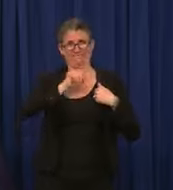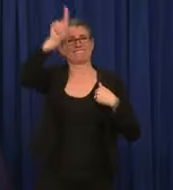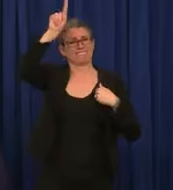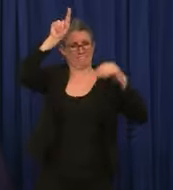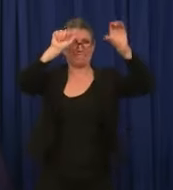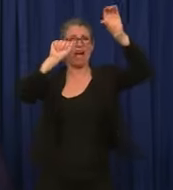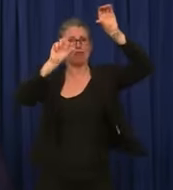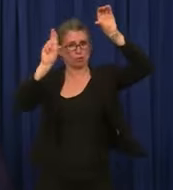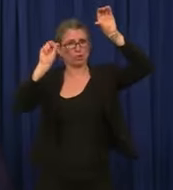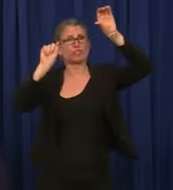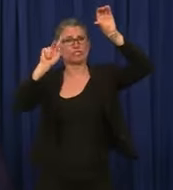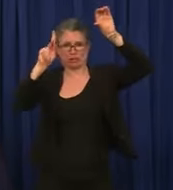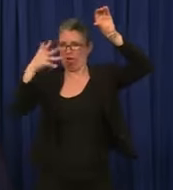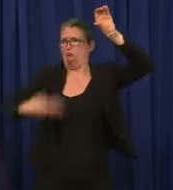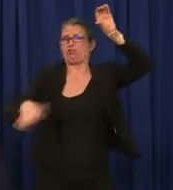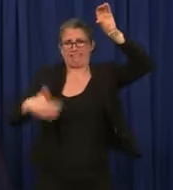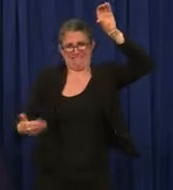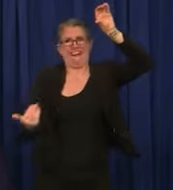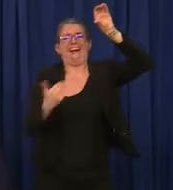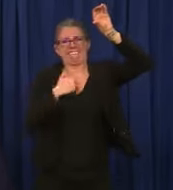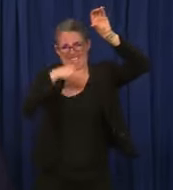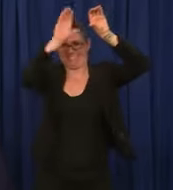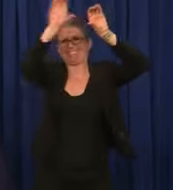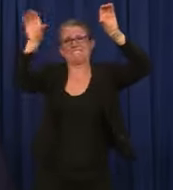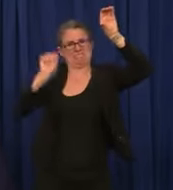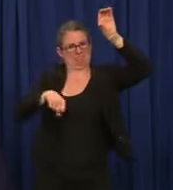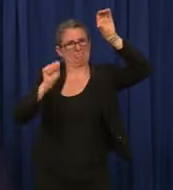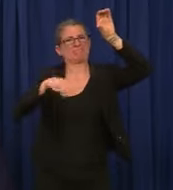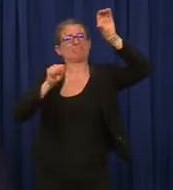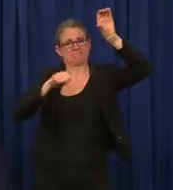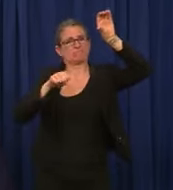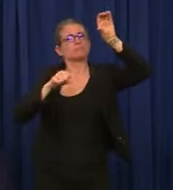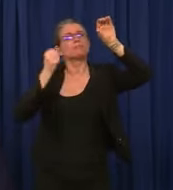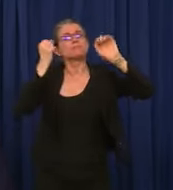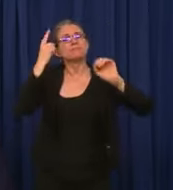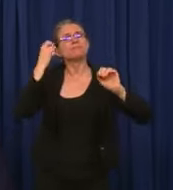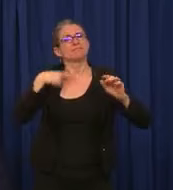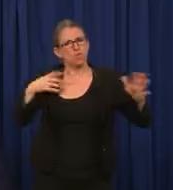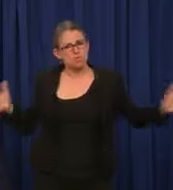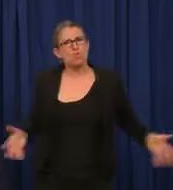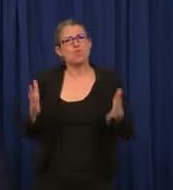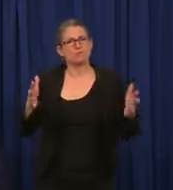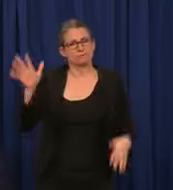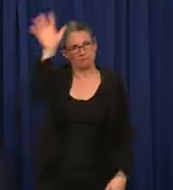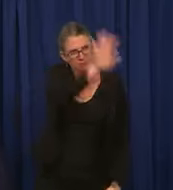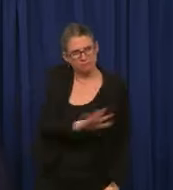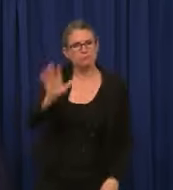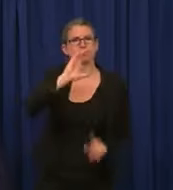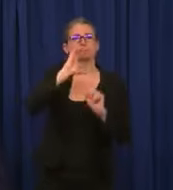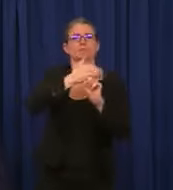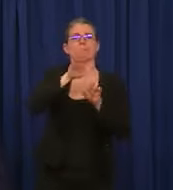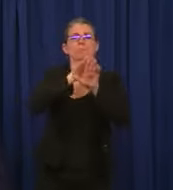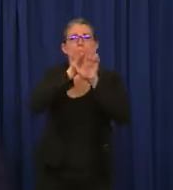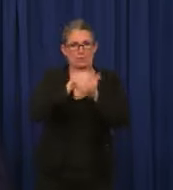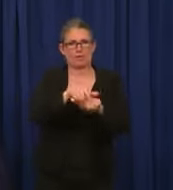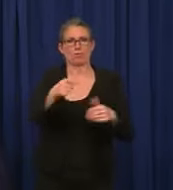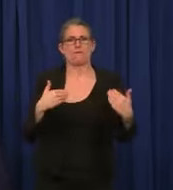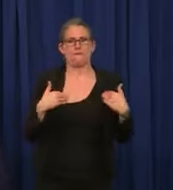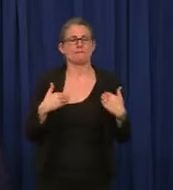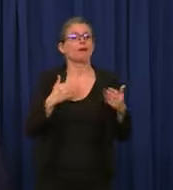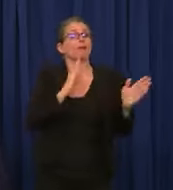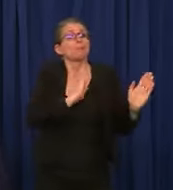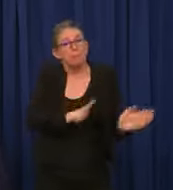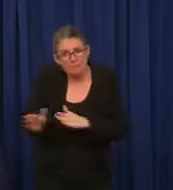state, statewide, no matter which county you are in, to continue taking steps to prepare, and as of